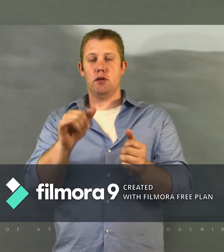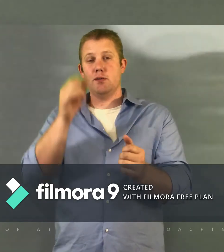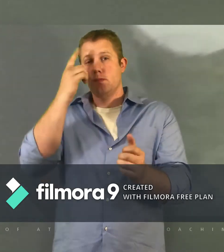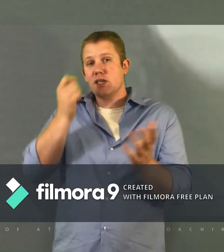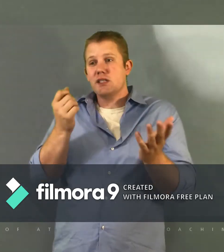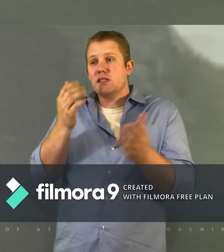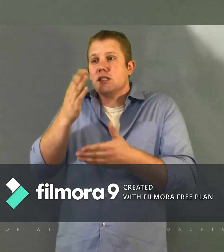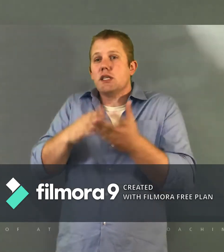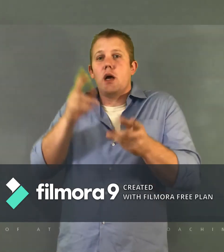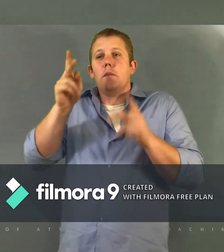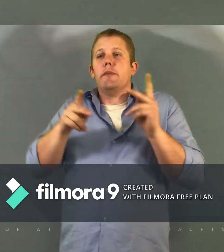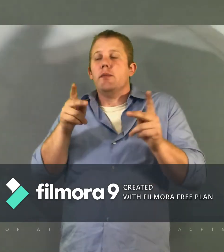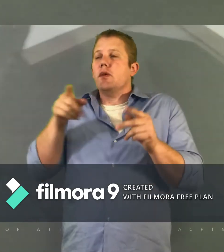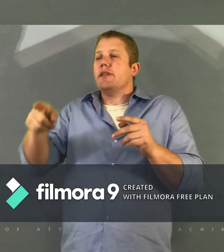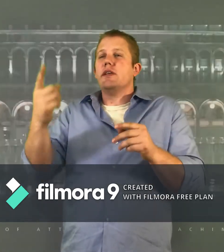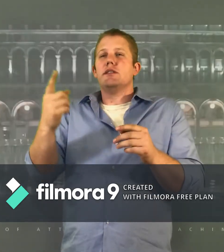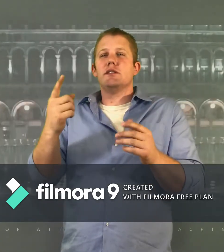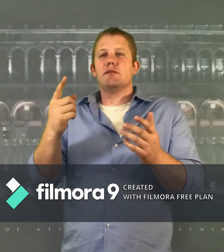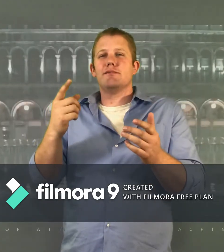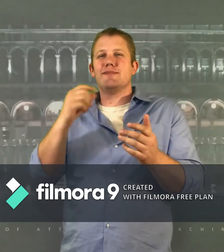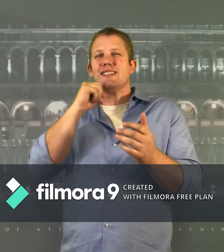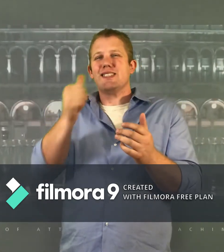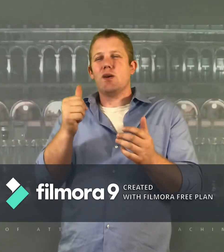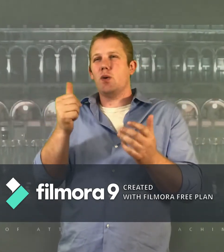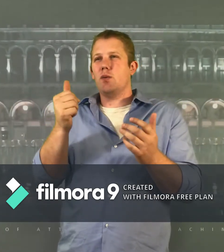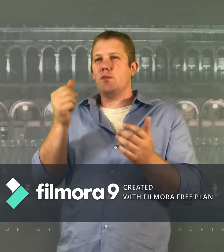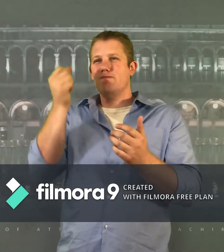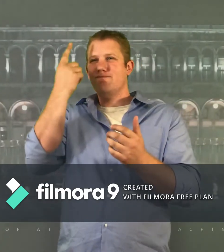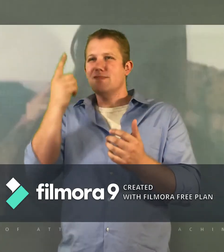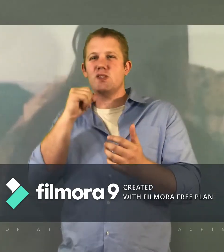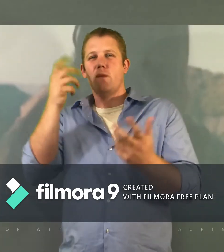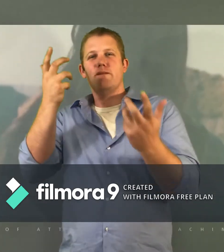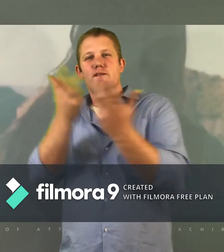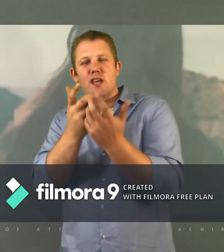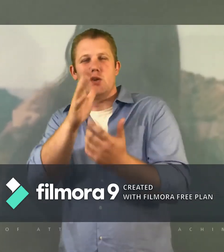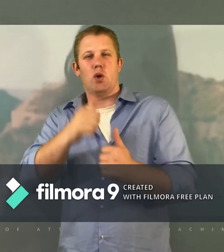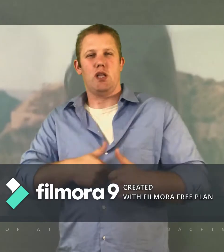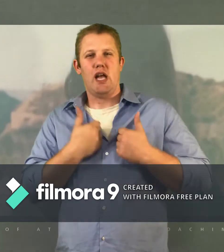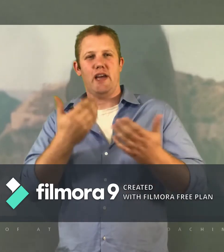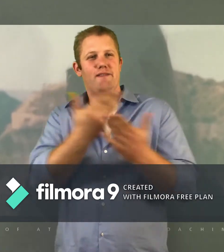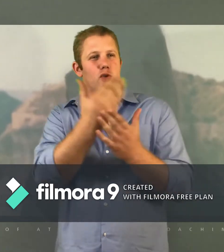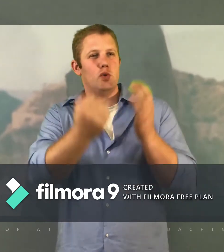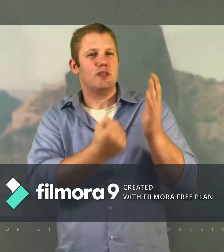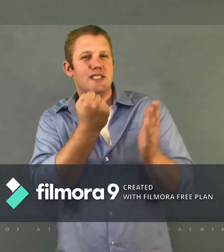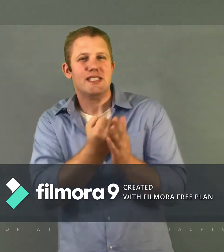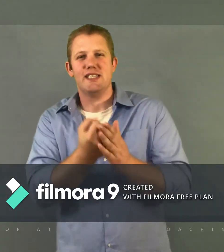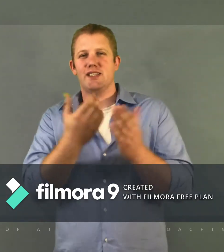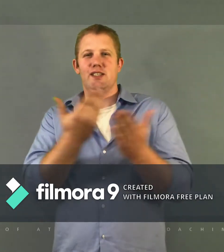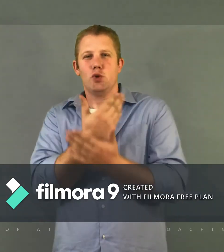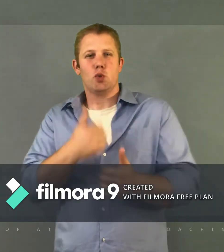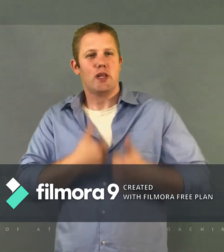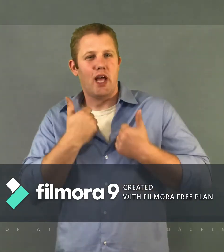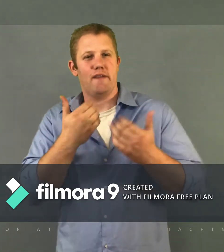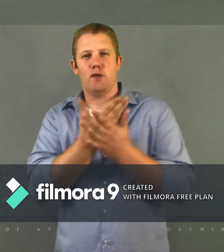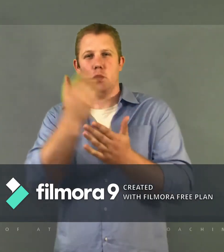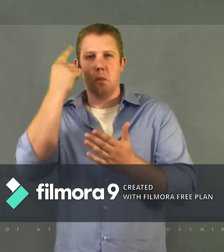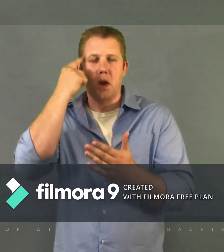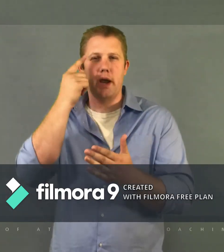just goes on forever. Because technically, some people just don't really make sense for your life and the new season, the mind